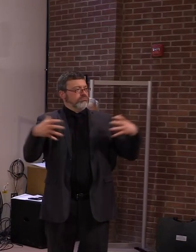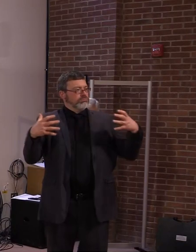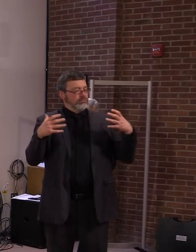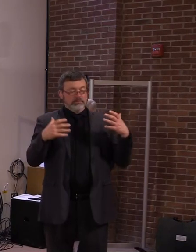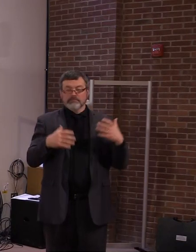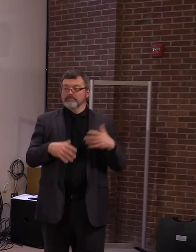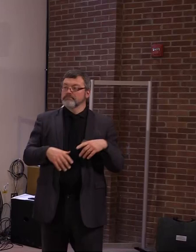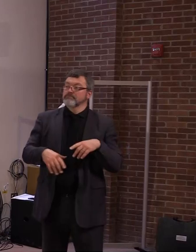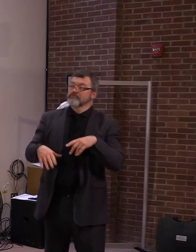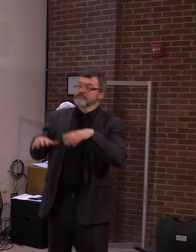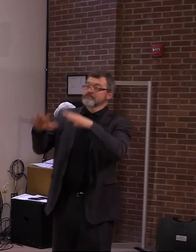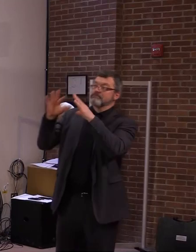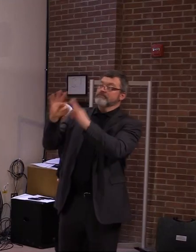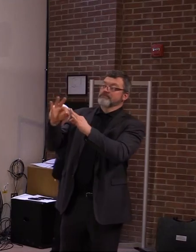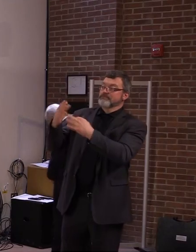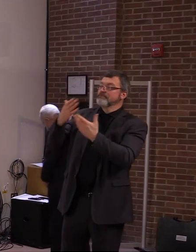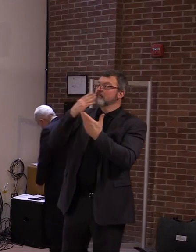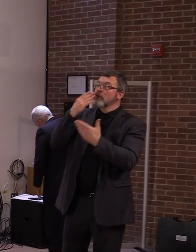Vermont Business Magazine.